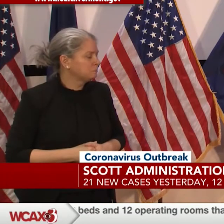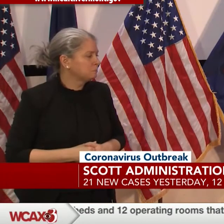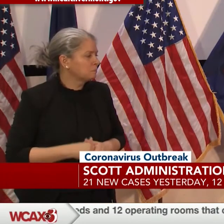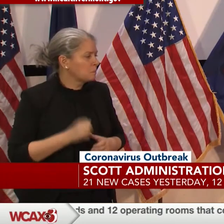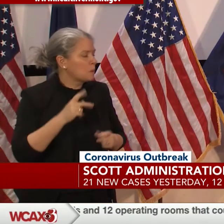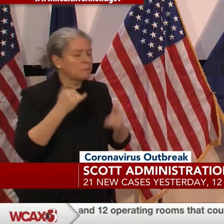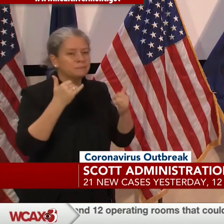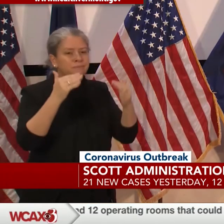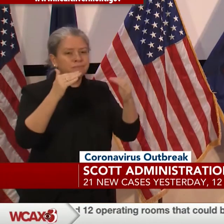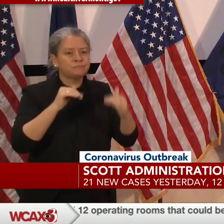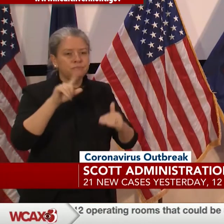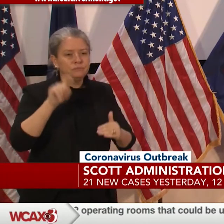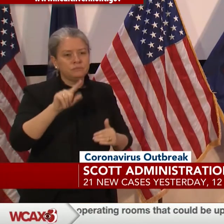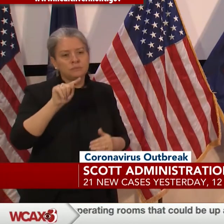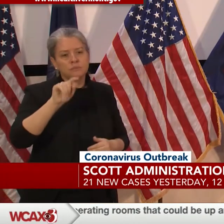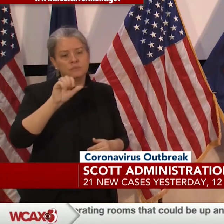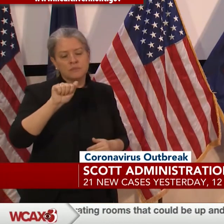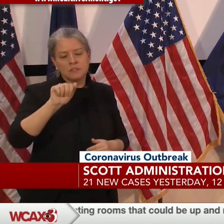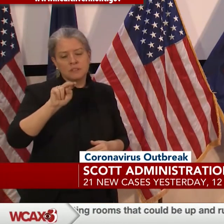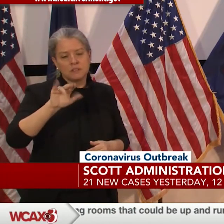All right, Tanya the Islander.